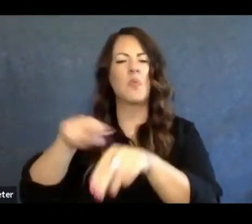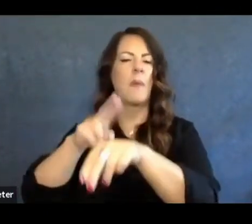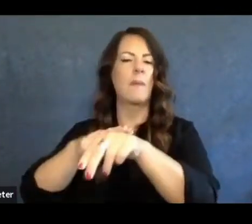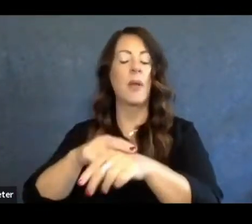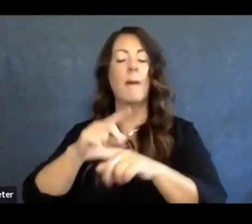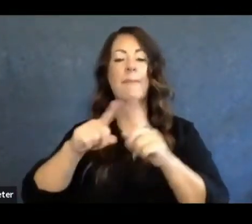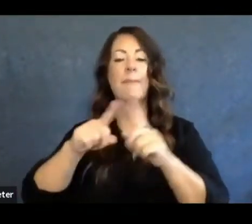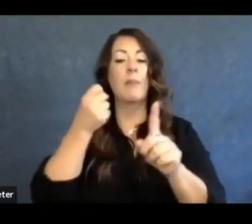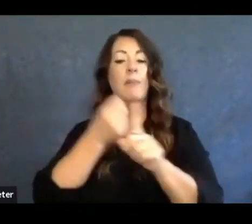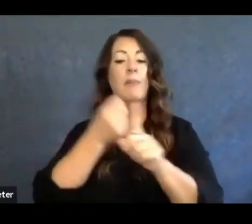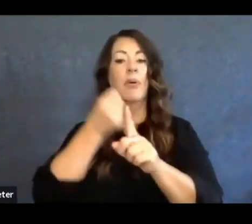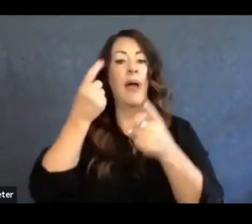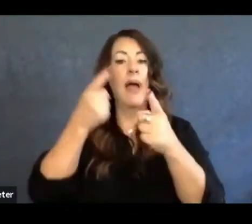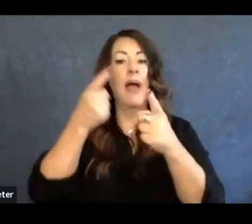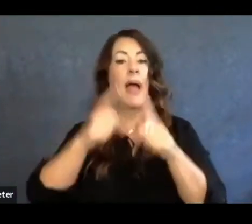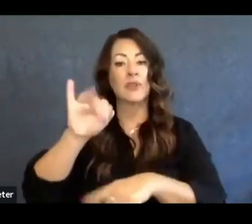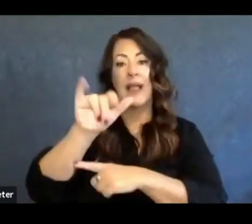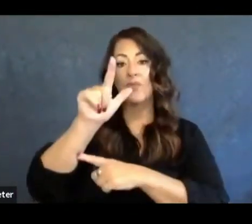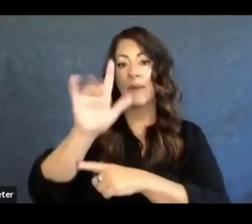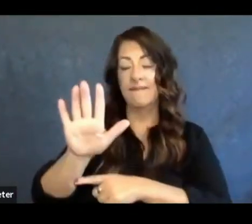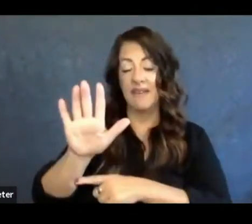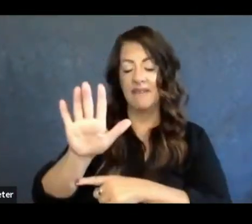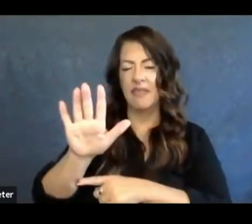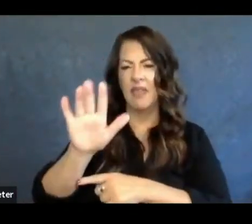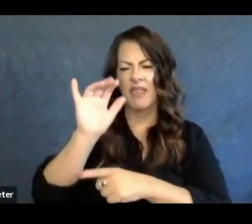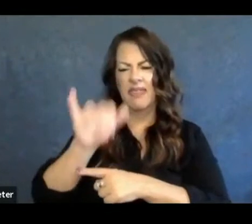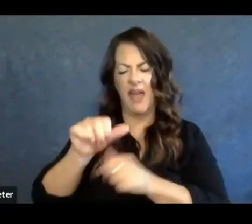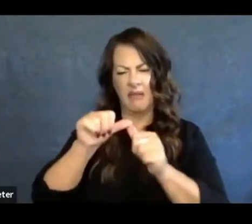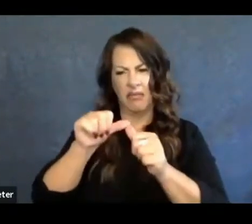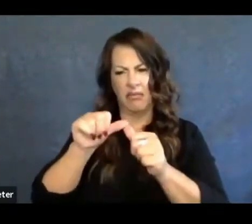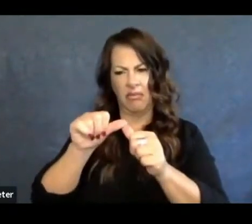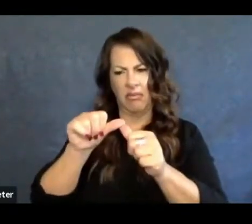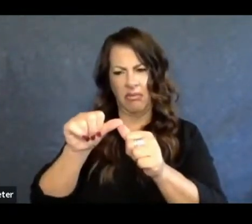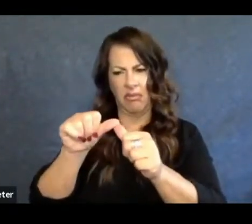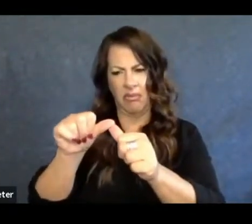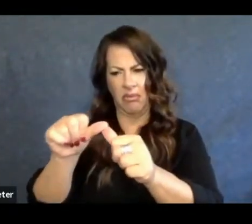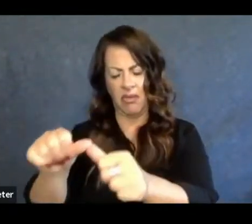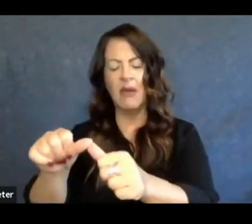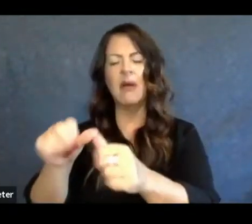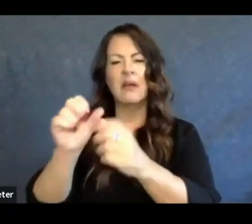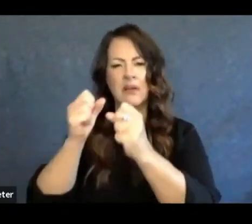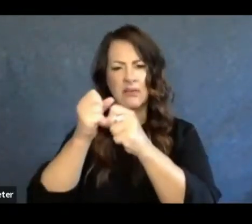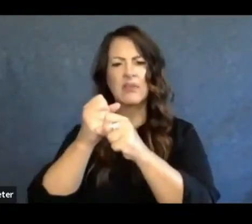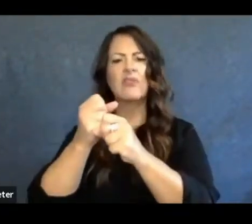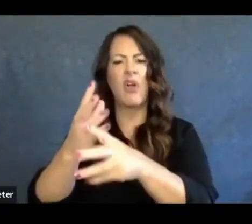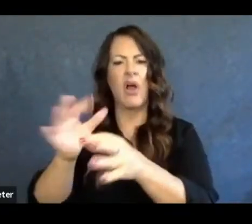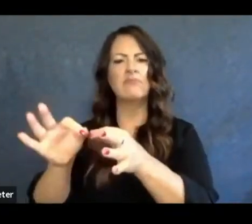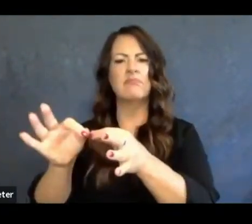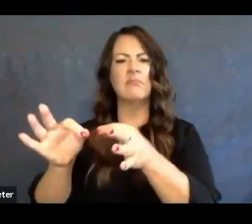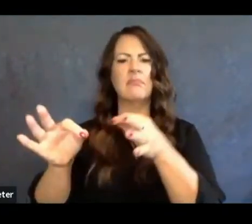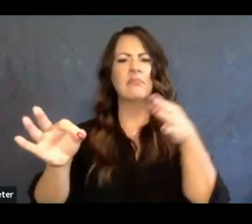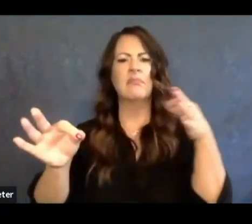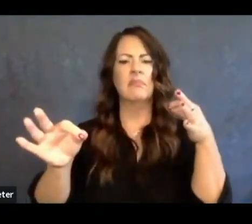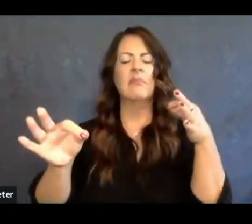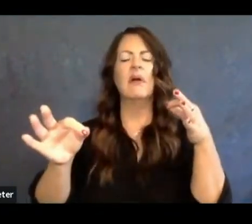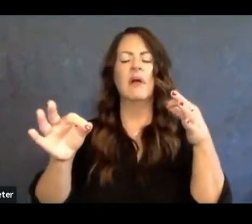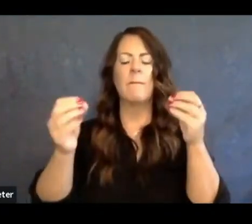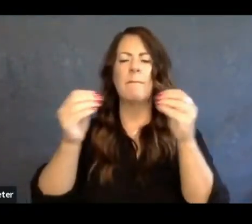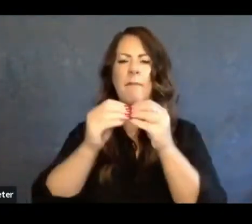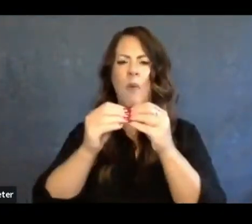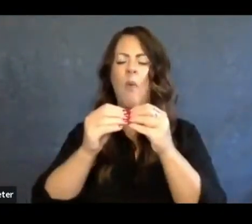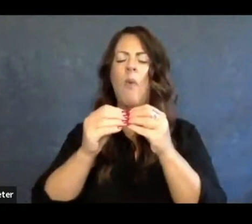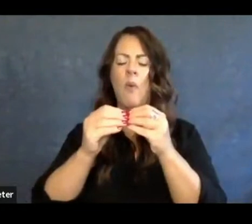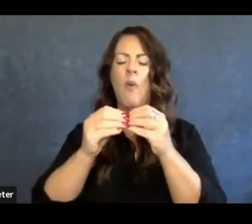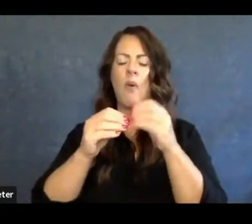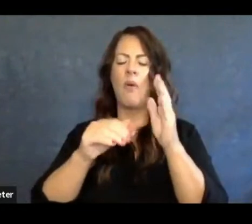July 25th persisted for a longer period of time, and as a result, we had a more significant delay,